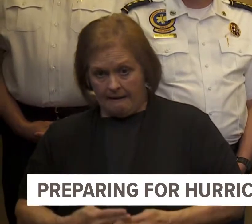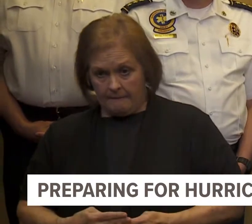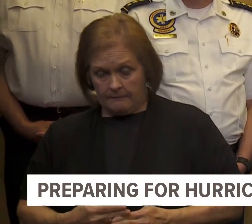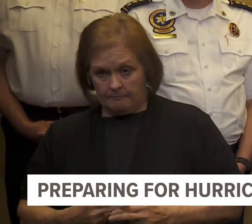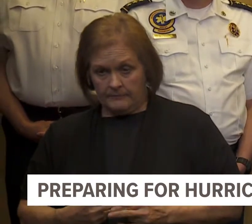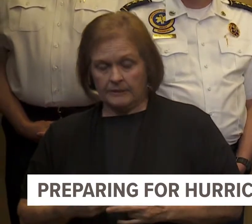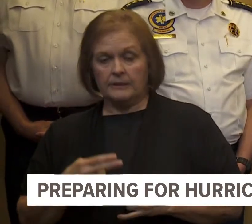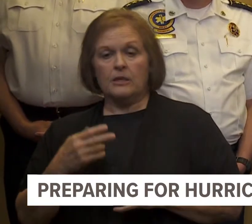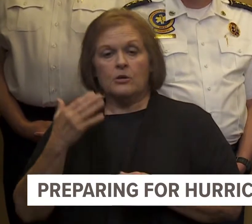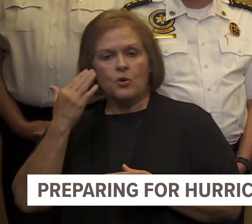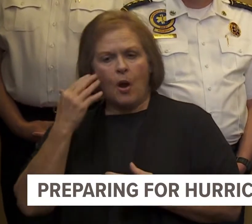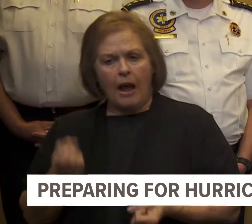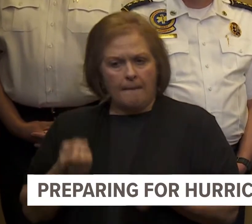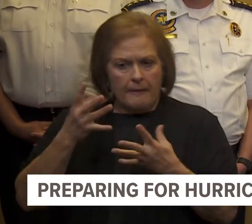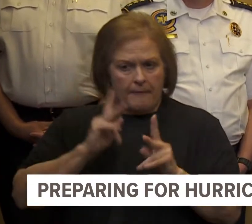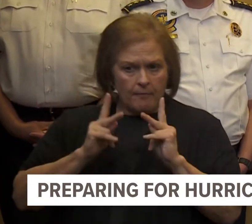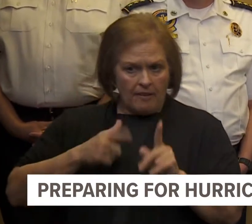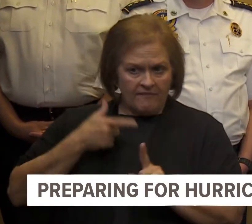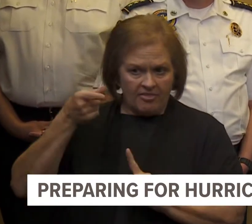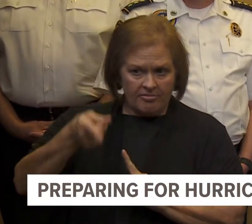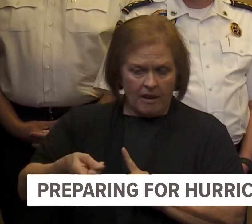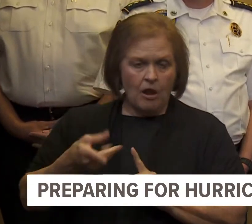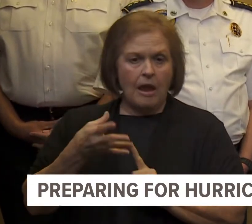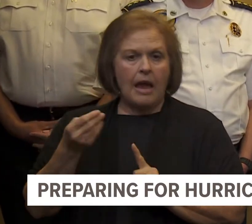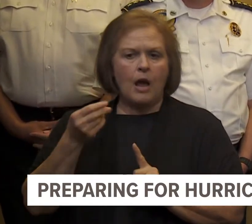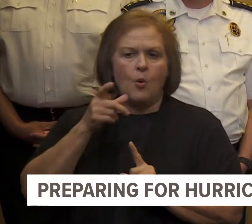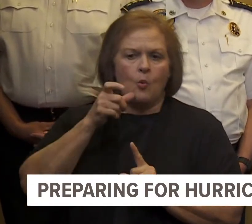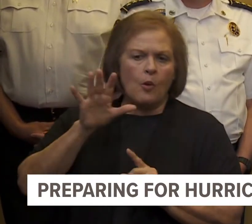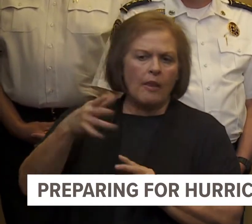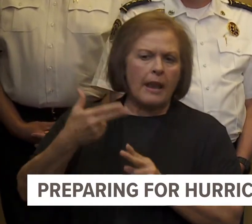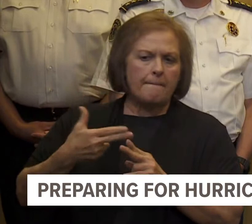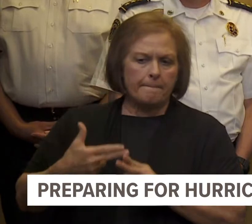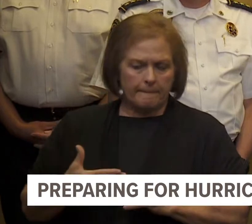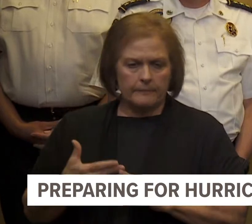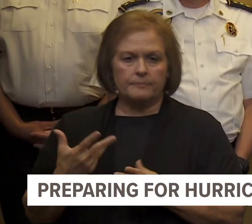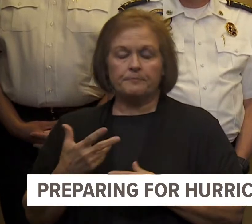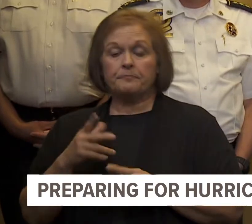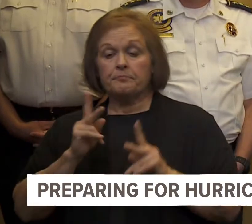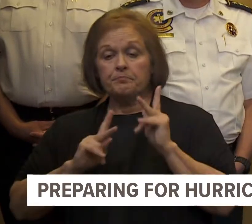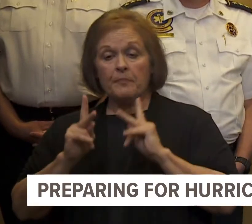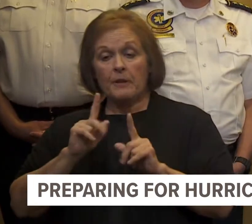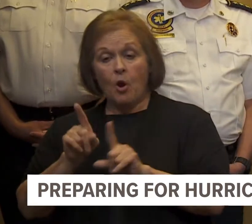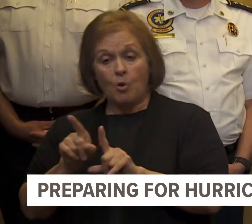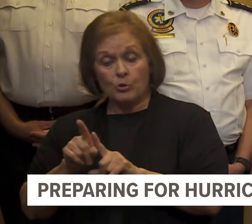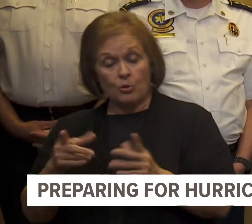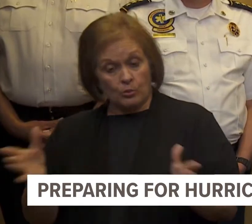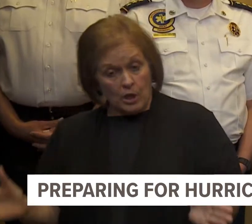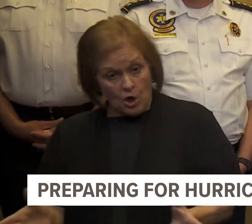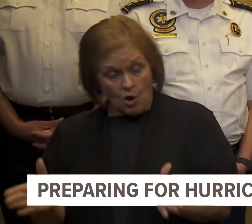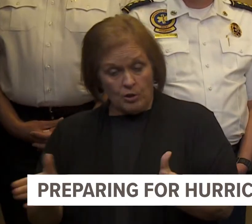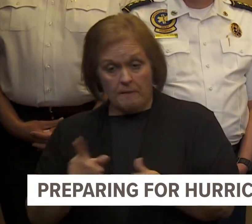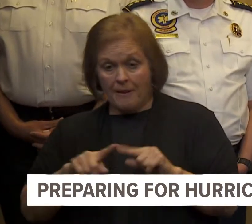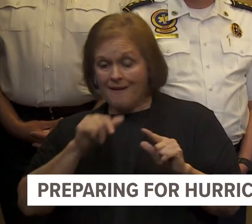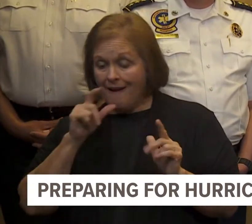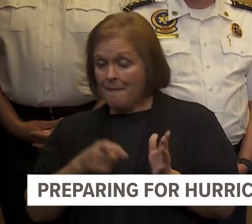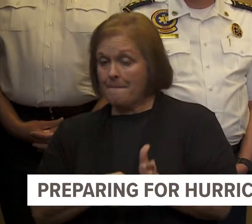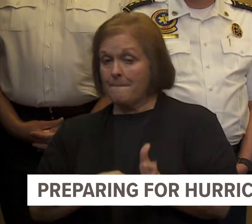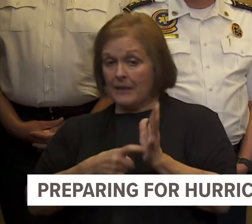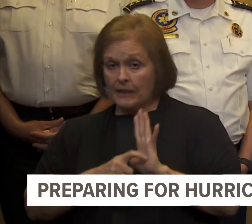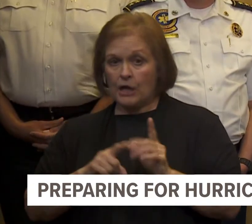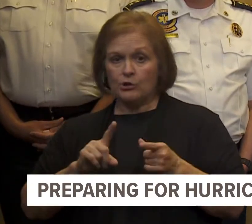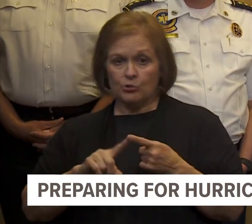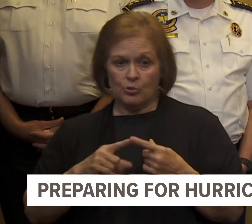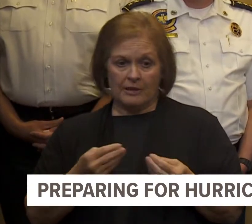health department so we know how many people are there and who they are. Residents are also encouraged, but not mandated,